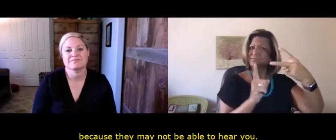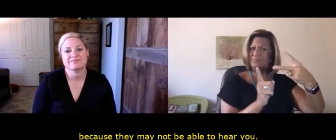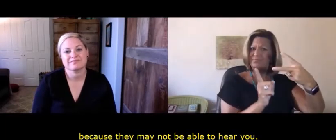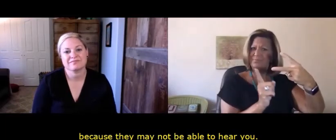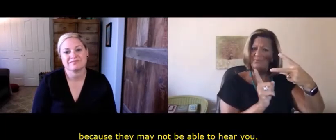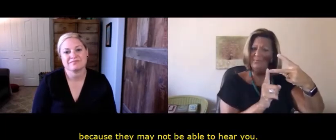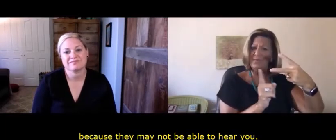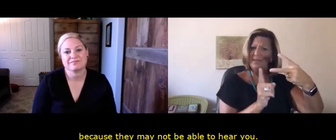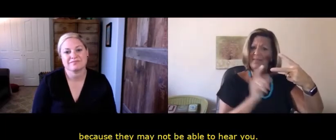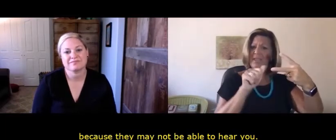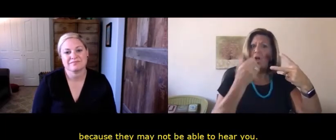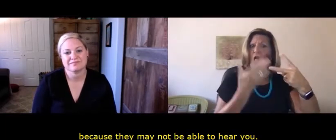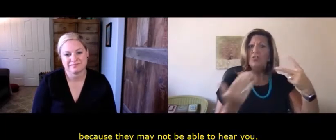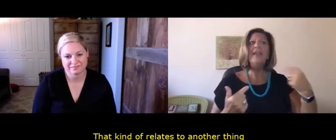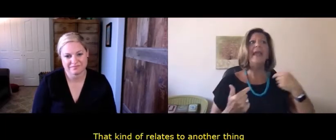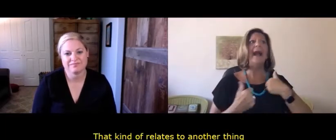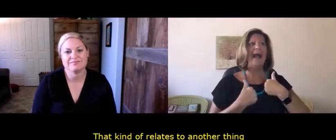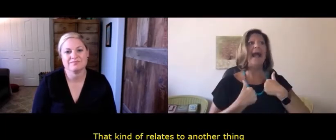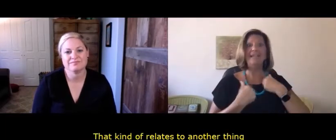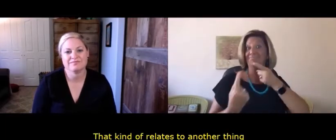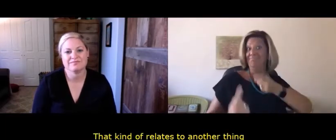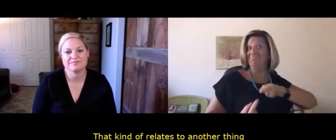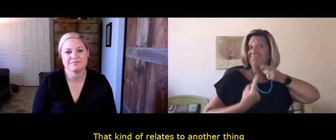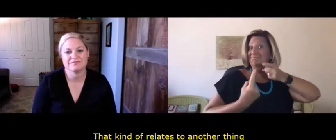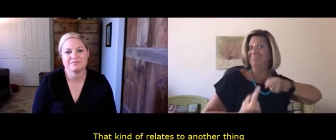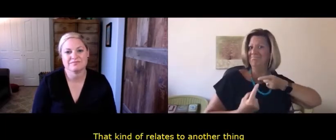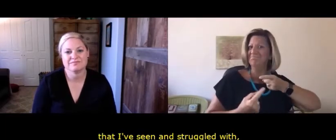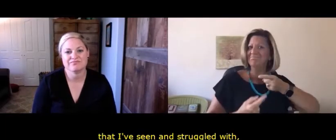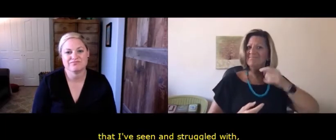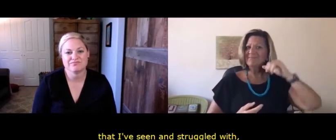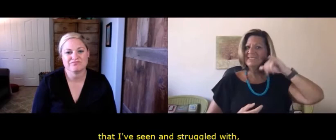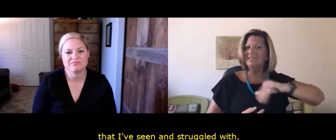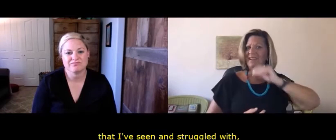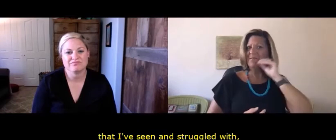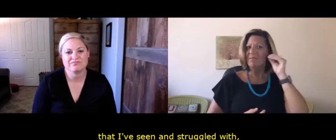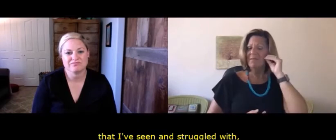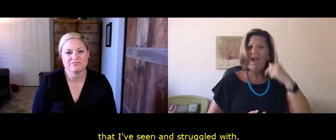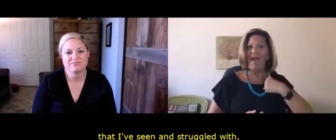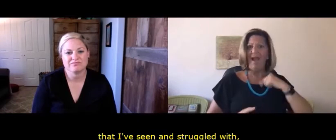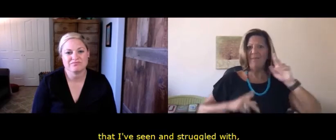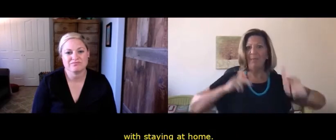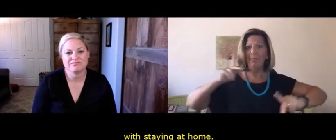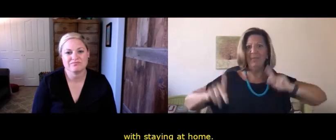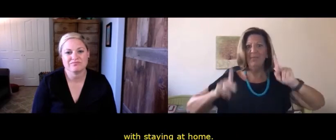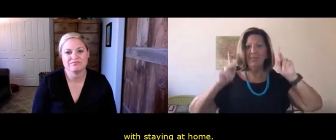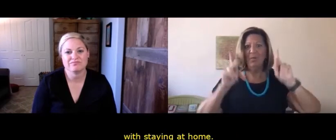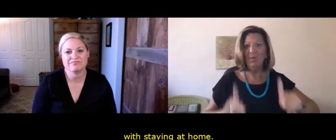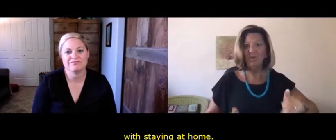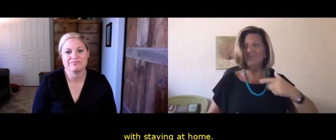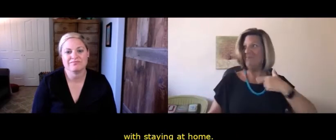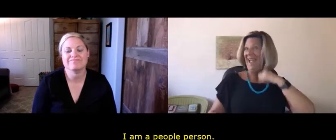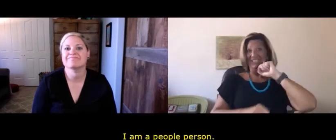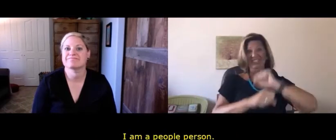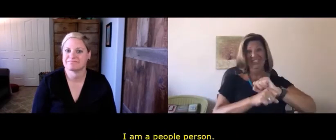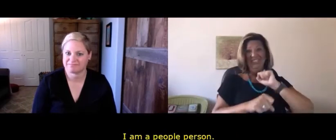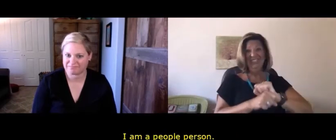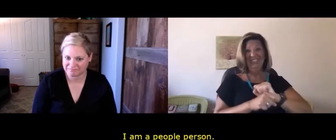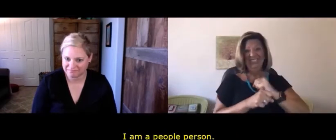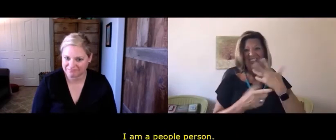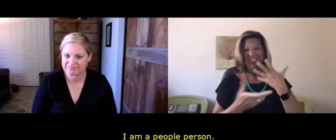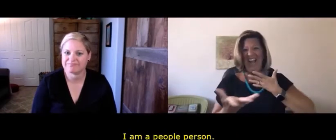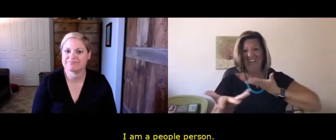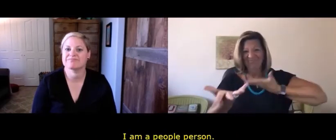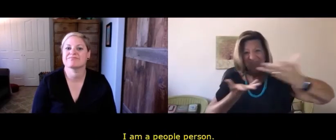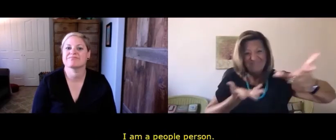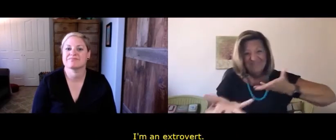to hear you. And that kind of relates to another thing that I've seen and struggled with staying at home. I